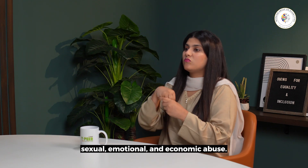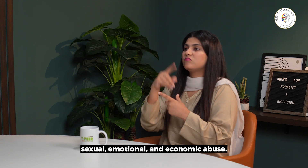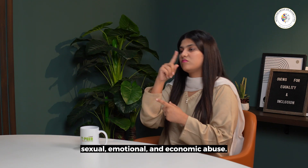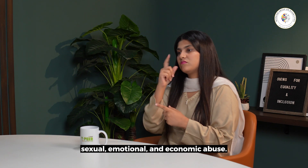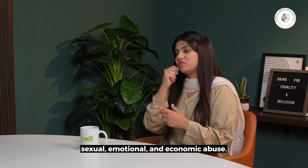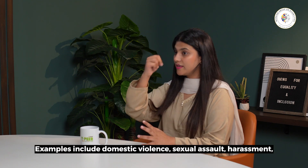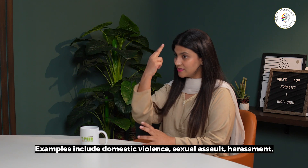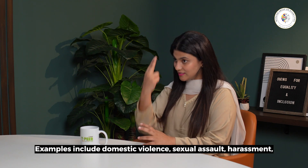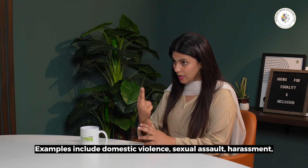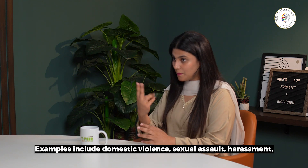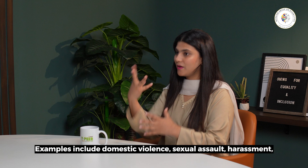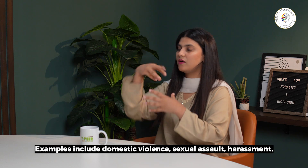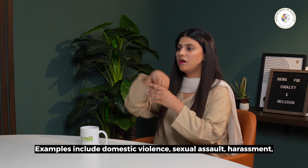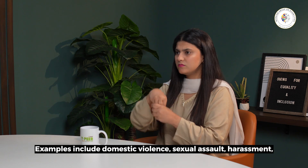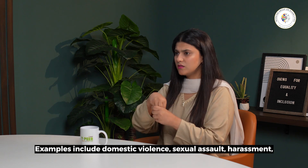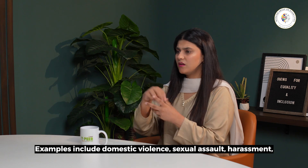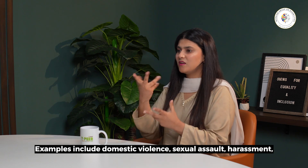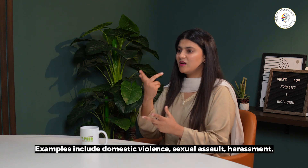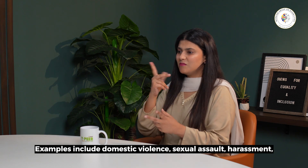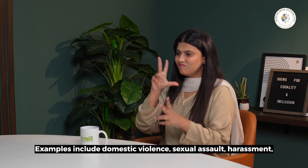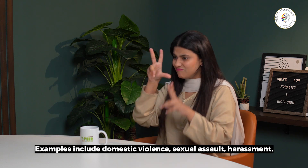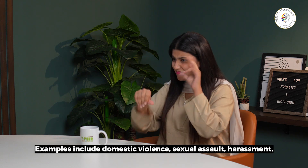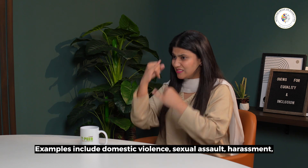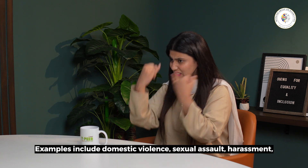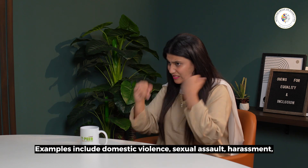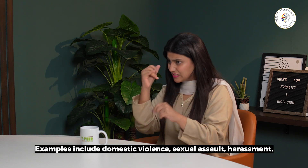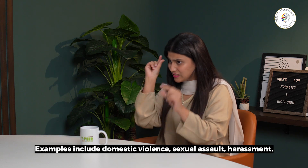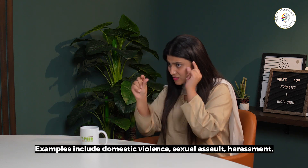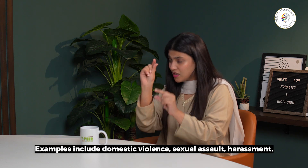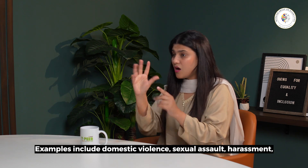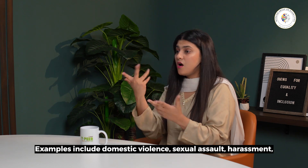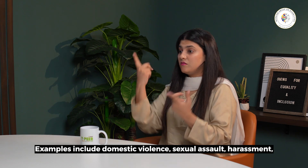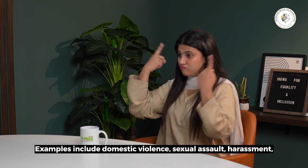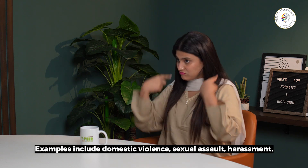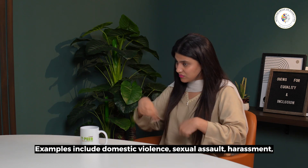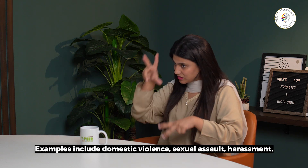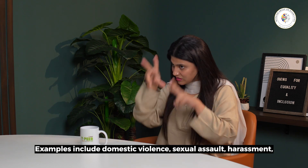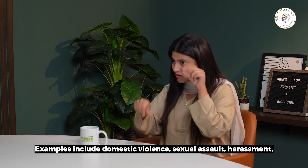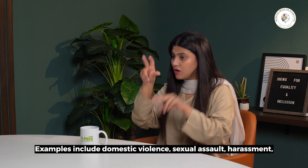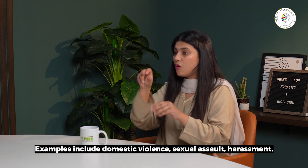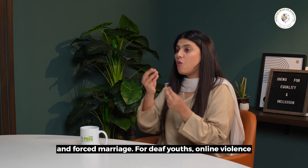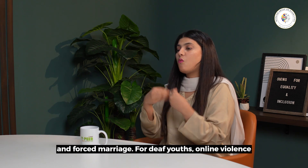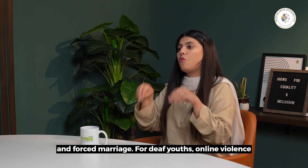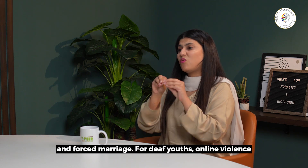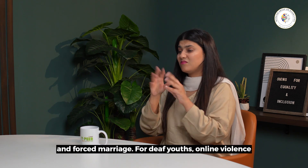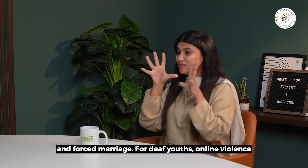economic abuse. Examples include domestic violence, sexual assault, harassment, and forced